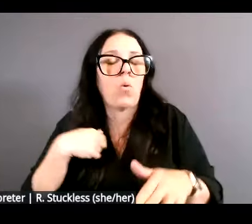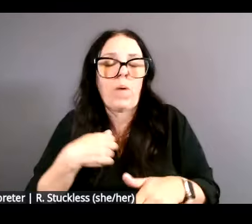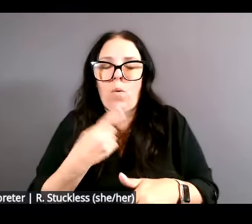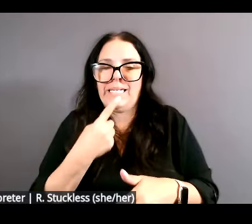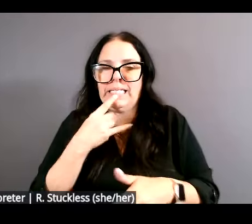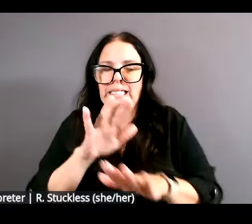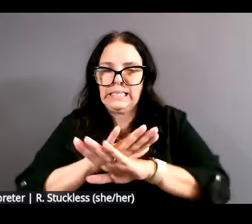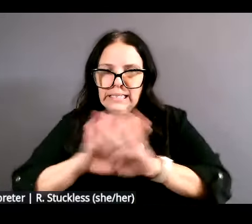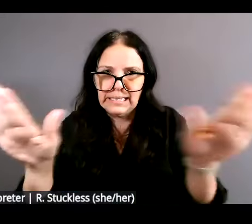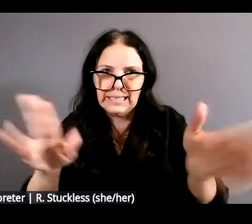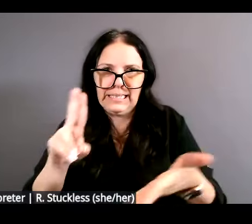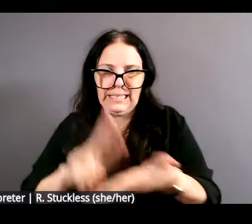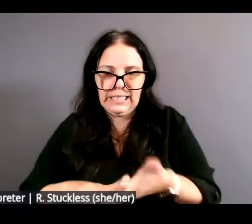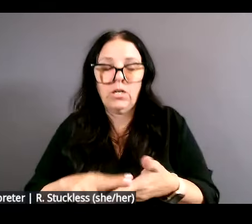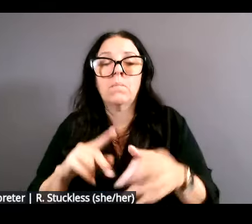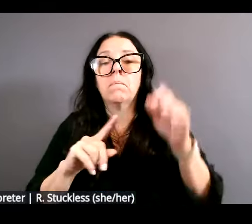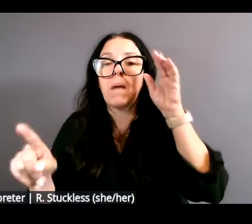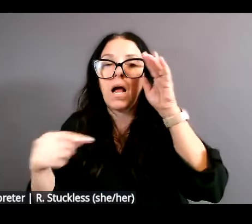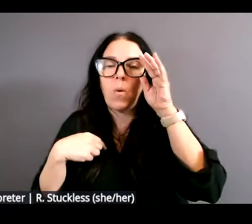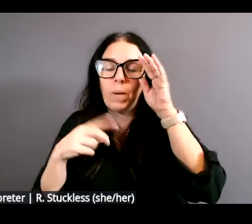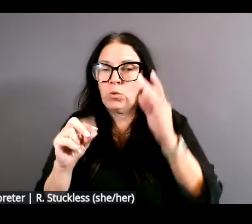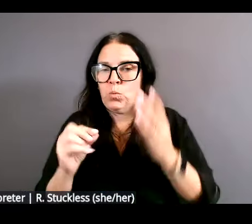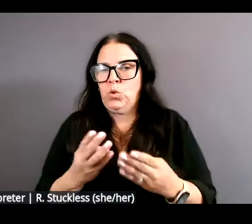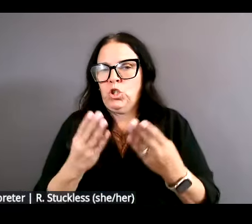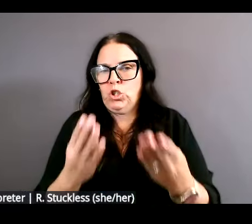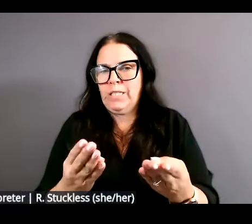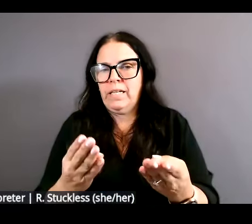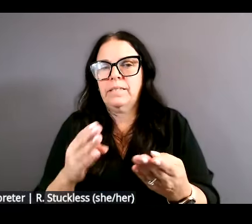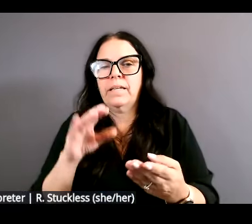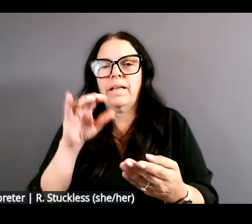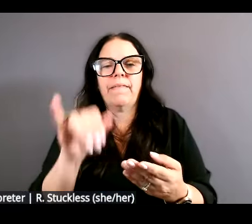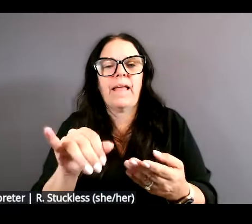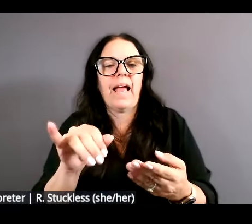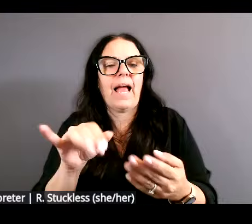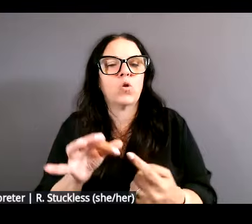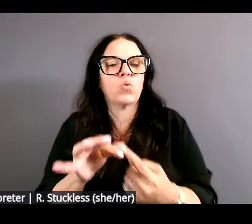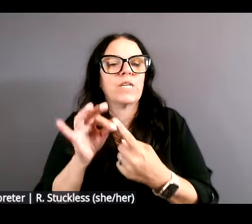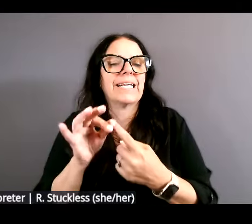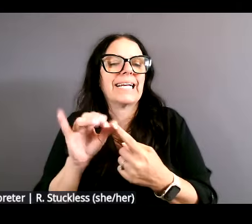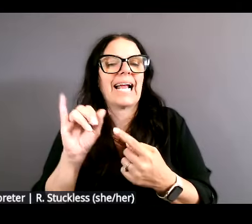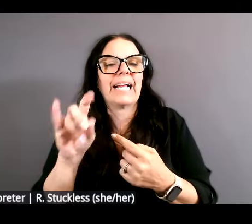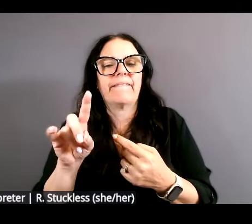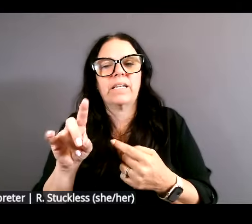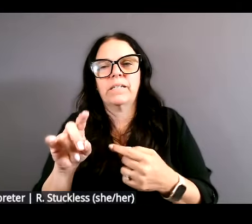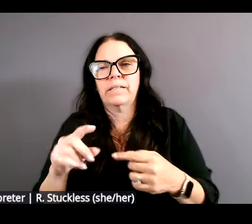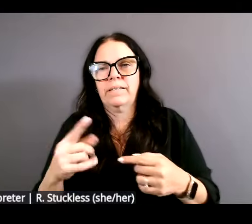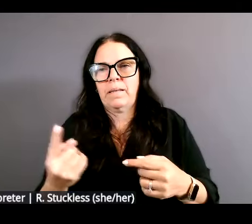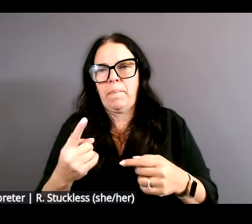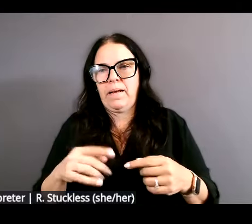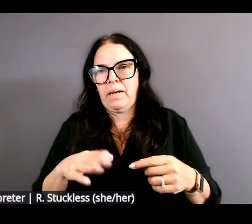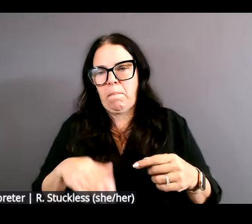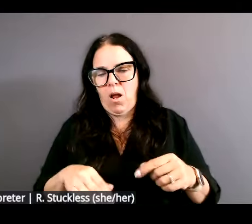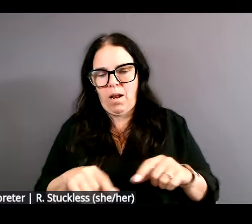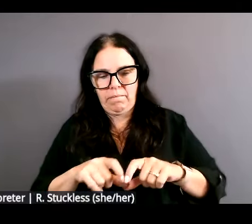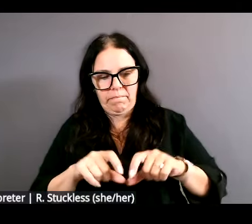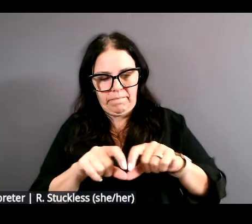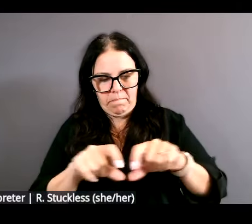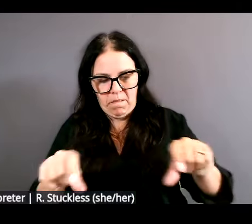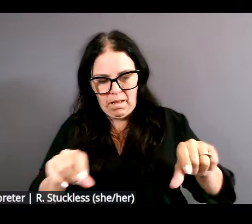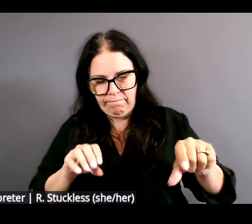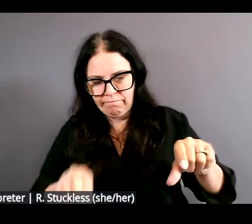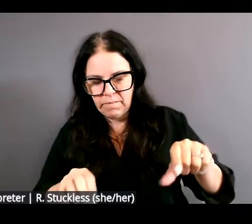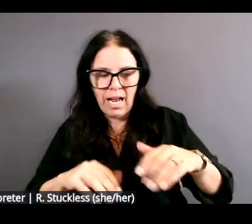place the unique identifier just somewhere at the bottom of the petition, somewhere down here underneath the circulator block, underneath the warning,